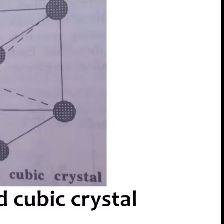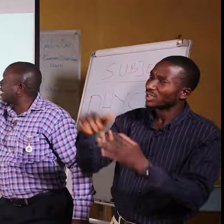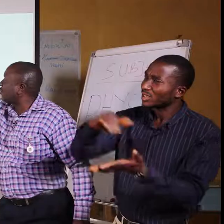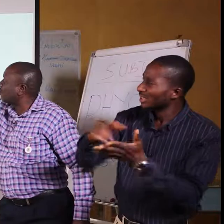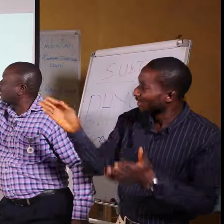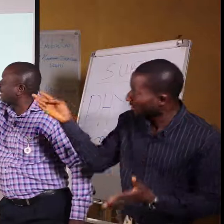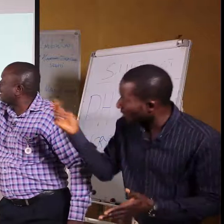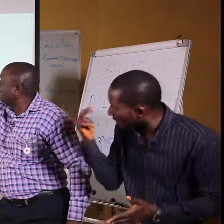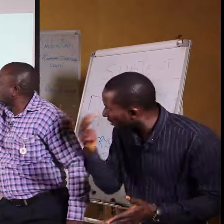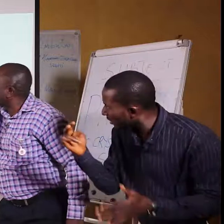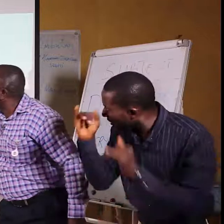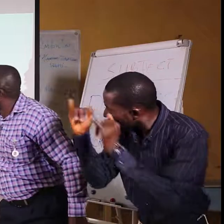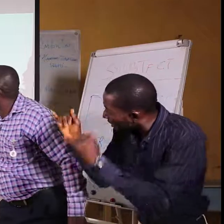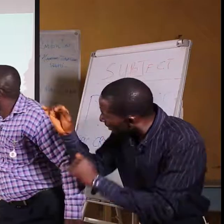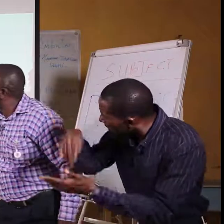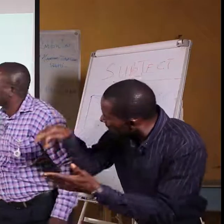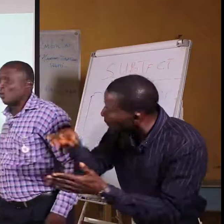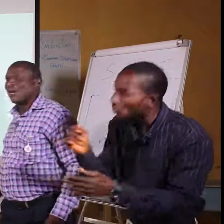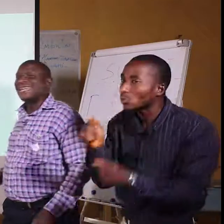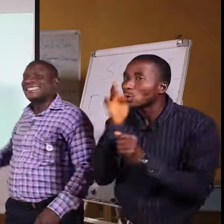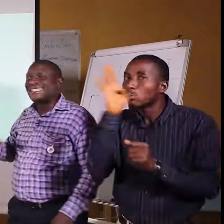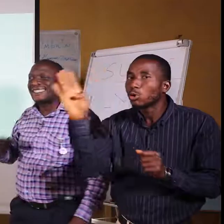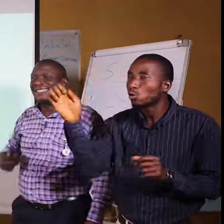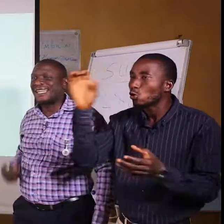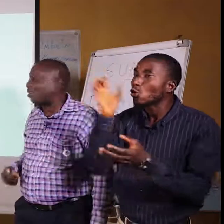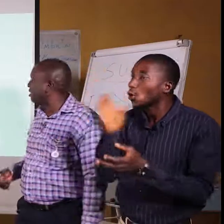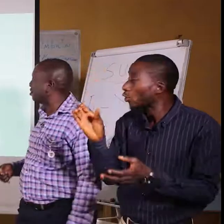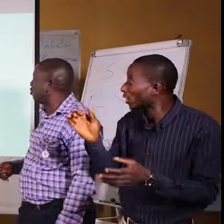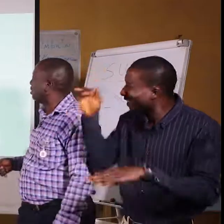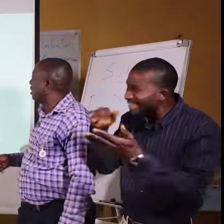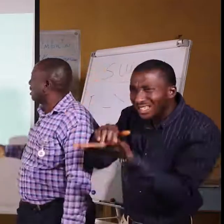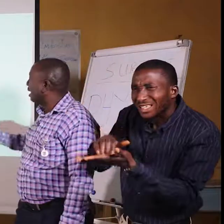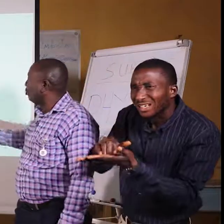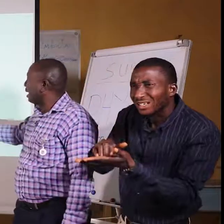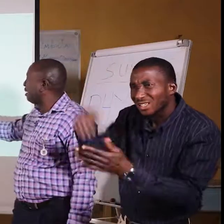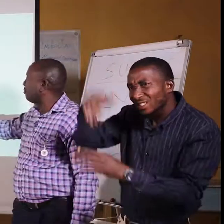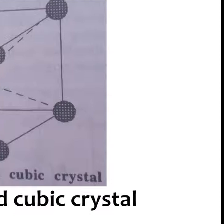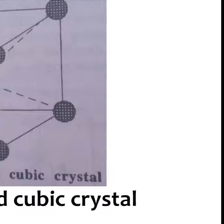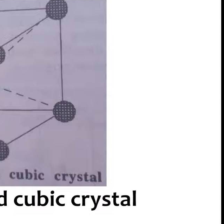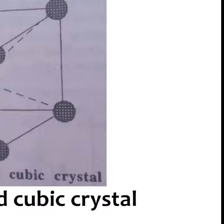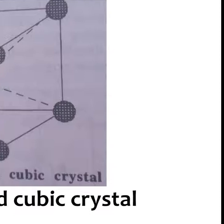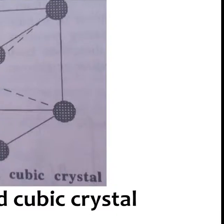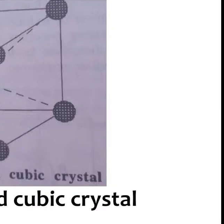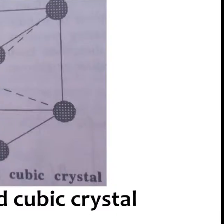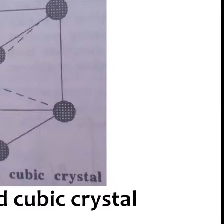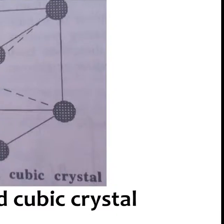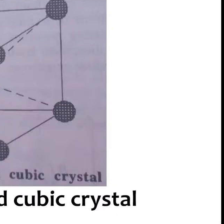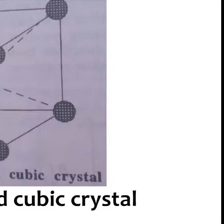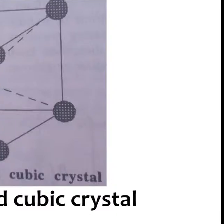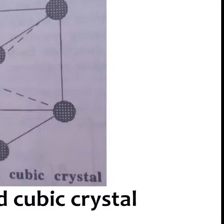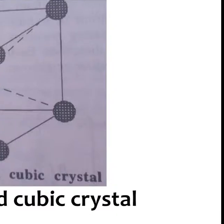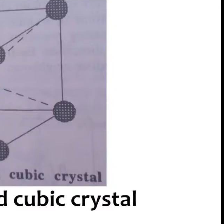an identical component with blue color at the center of the cube. And we have the other 8